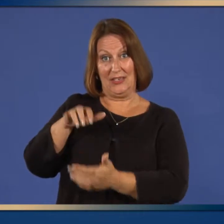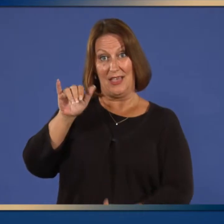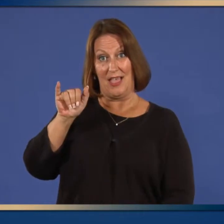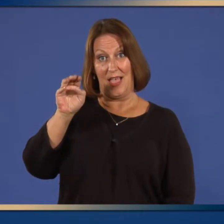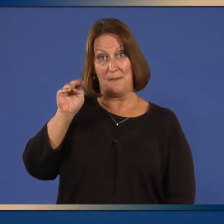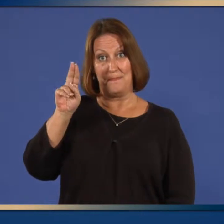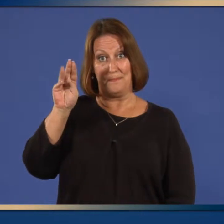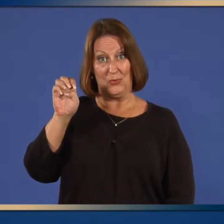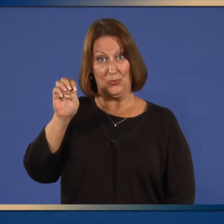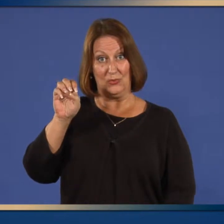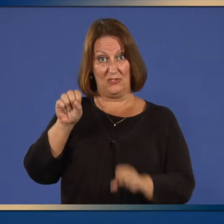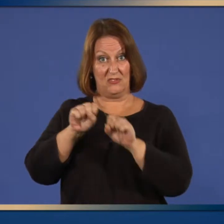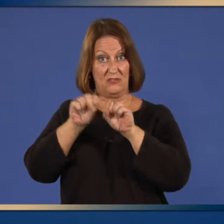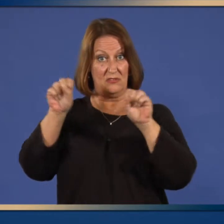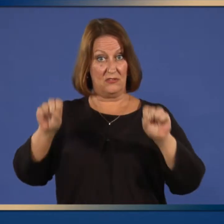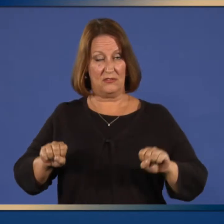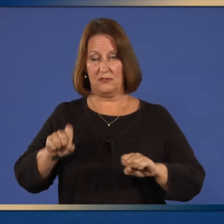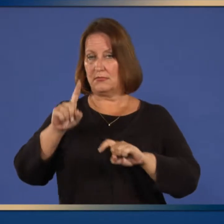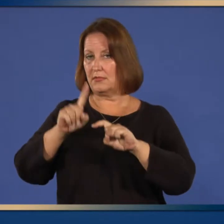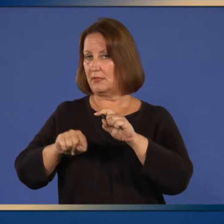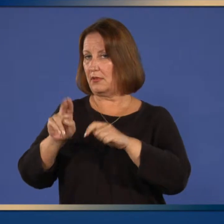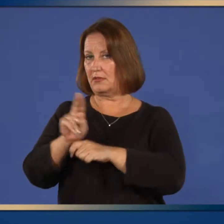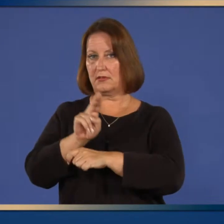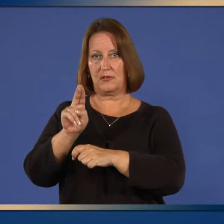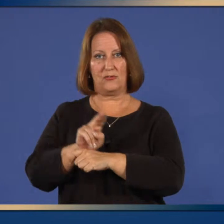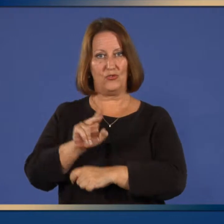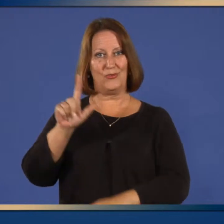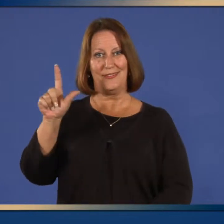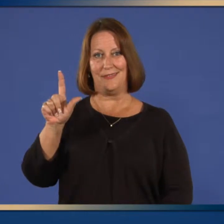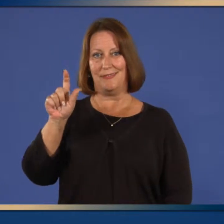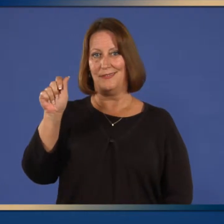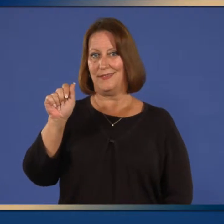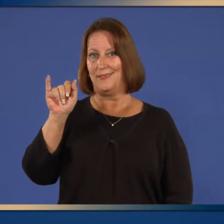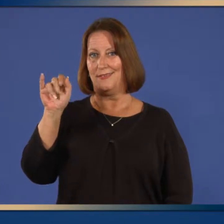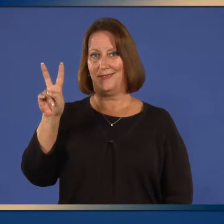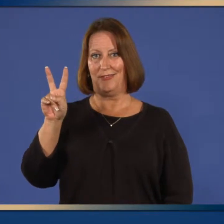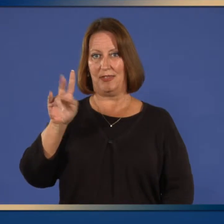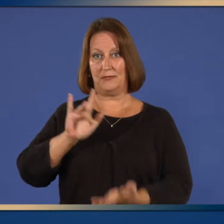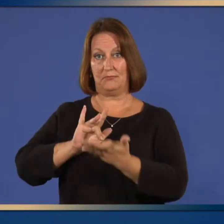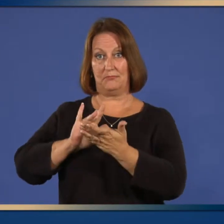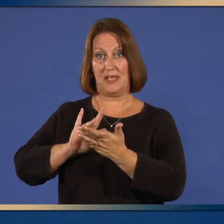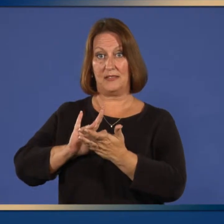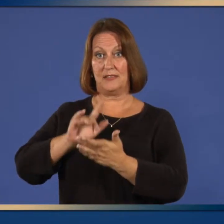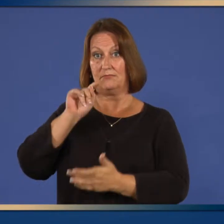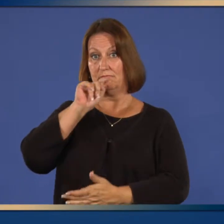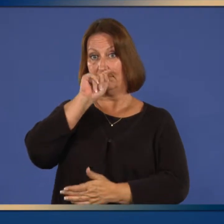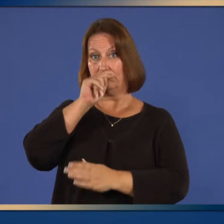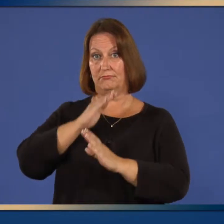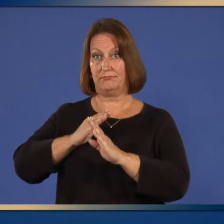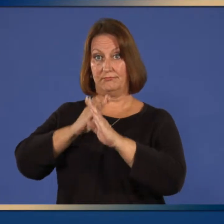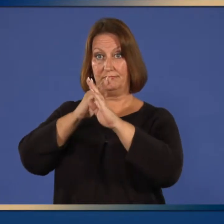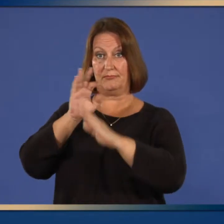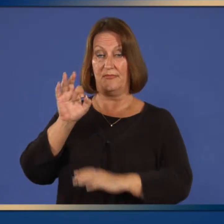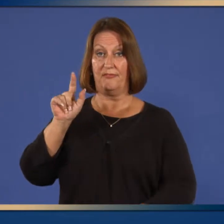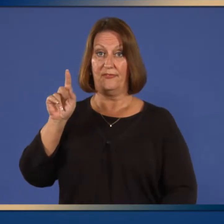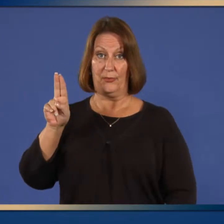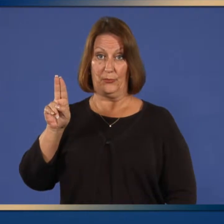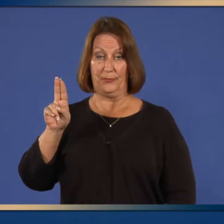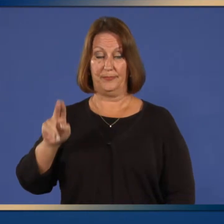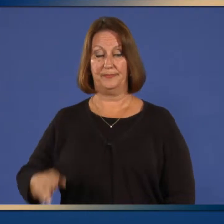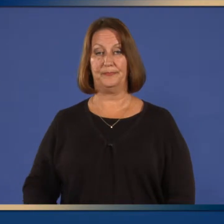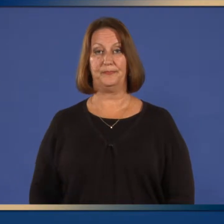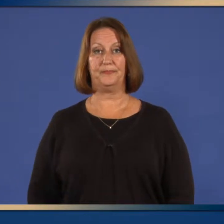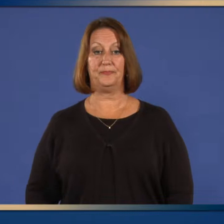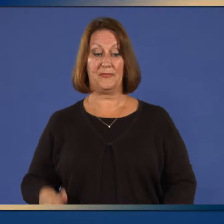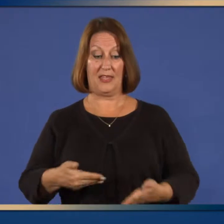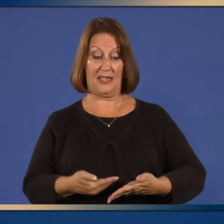Infants who have been diagnosed with severe combined immunodeficiency, SCID,